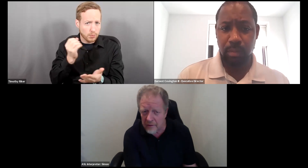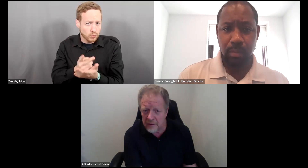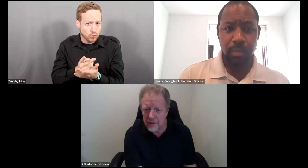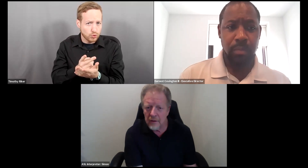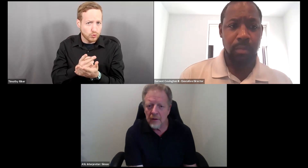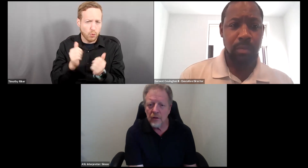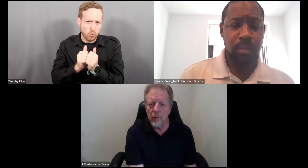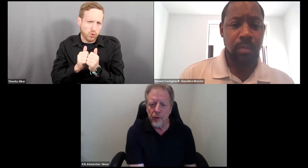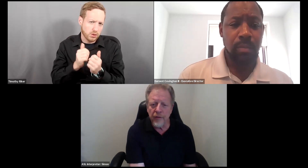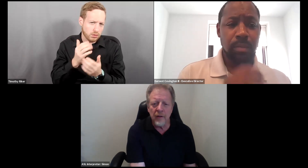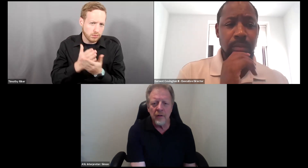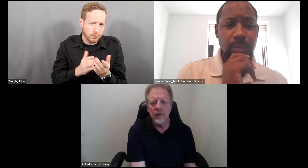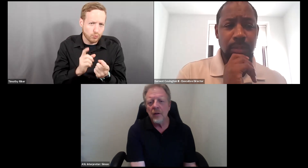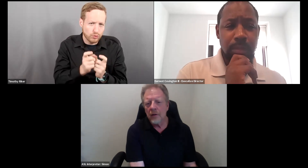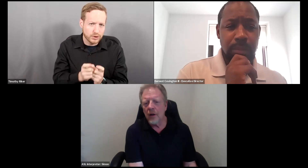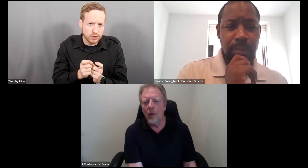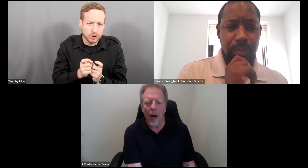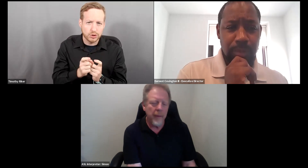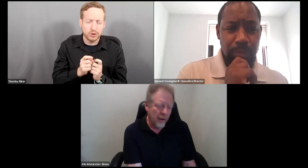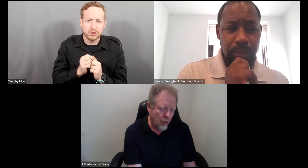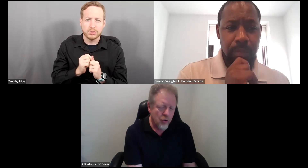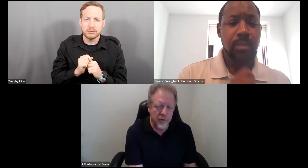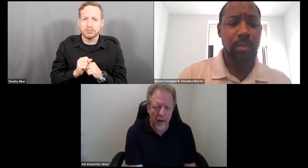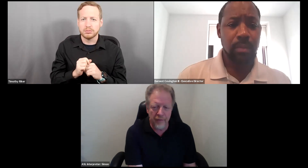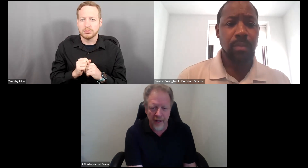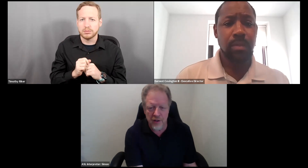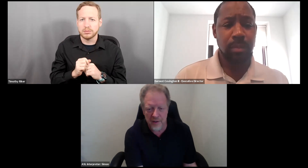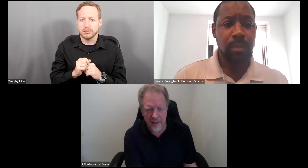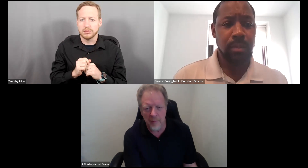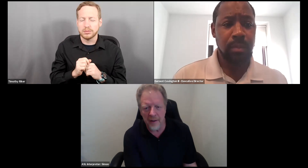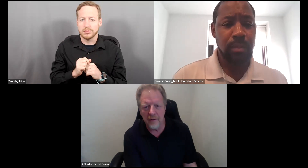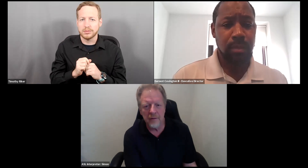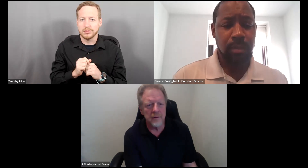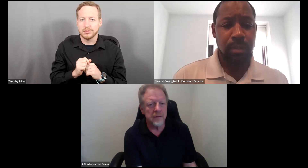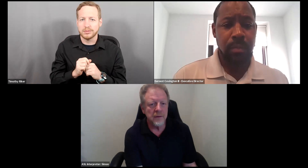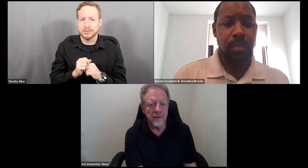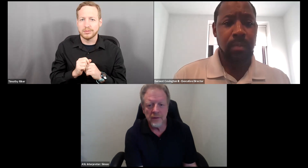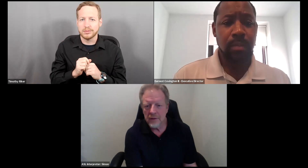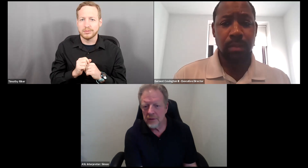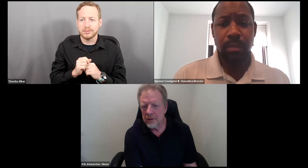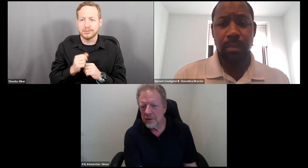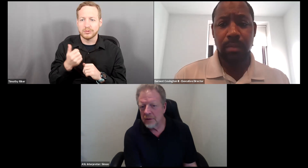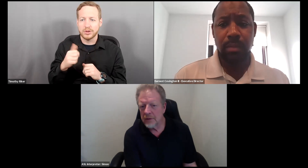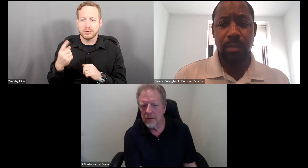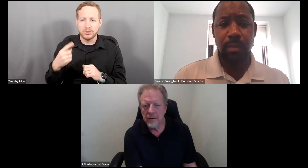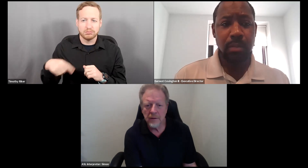that to approve it? You know, I mean, of course, with some modification if need be.